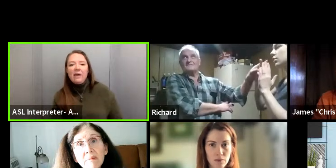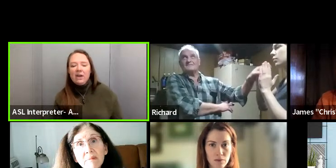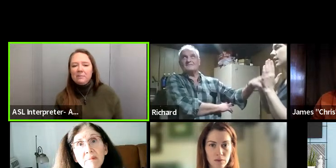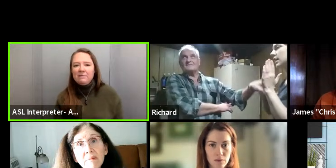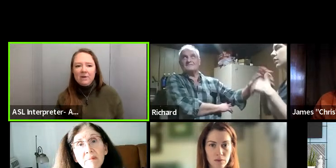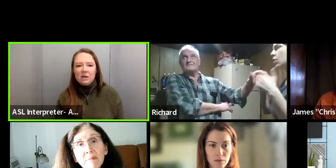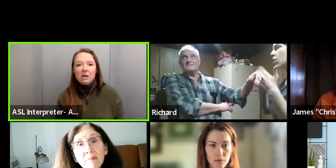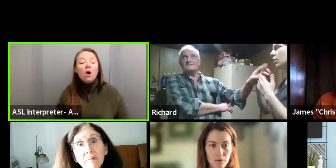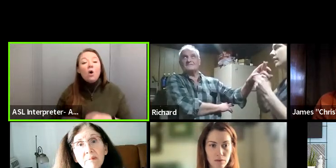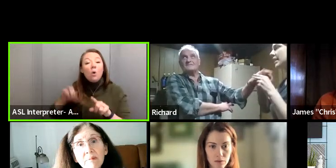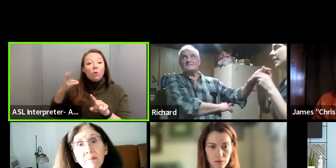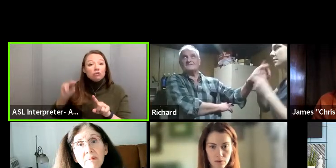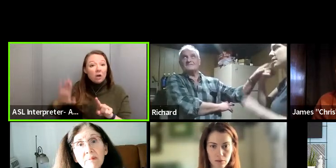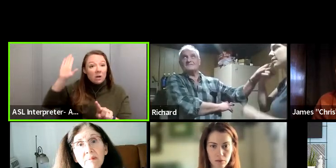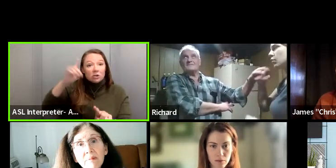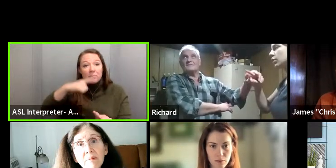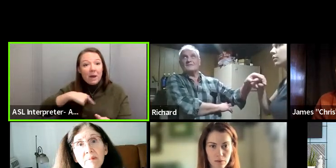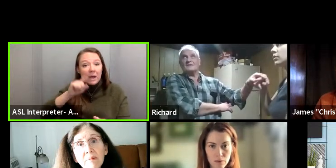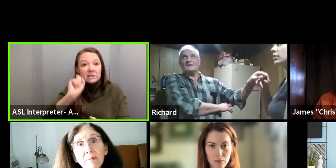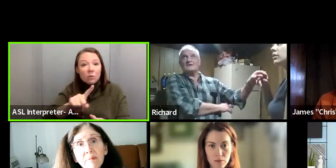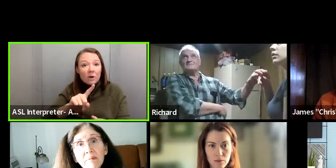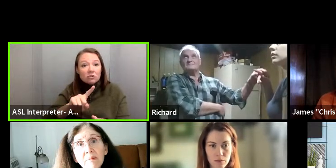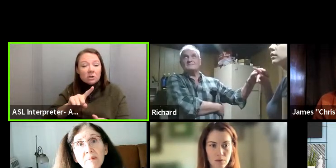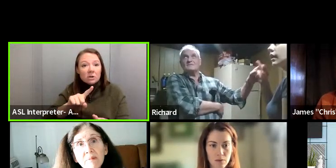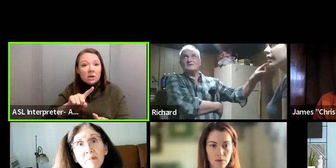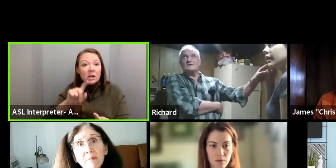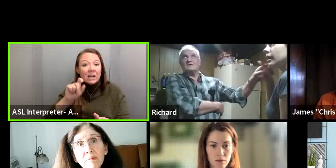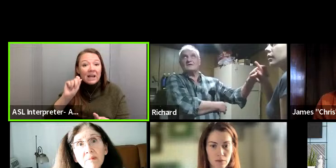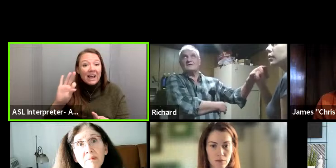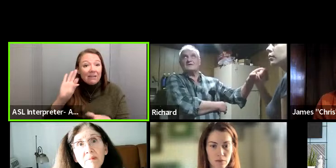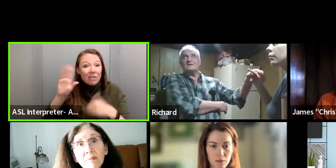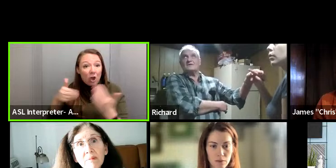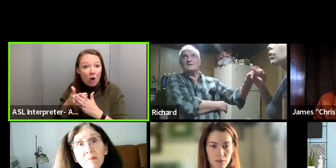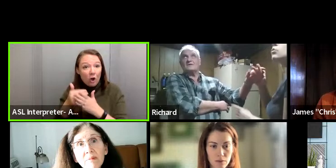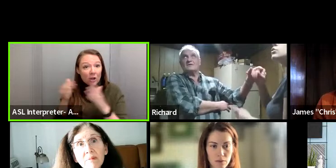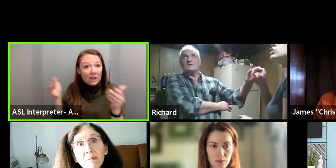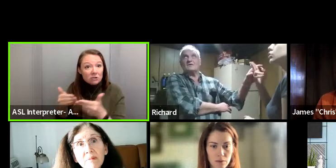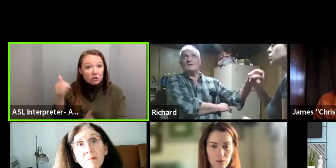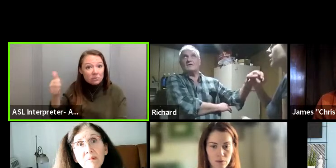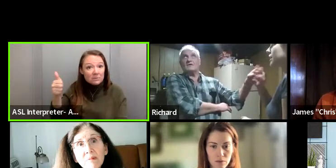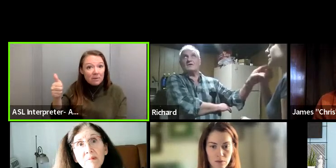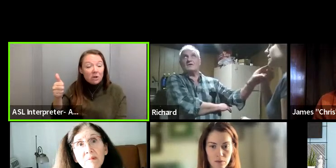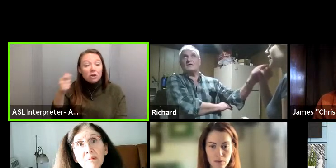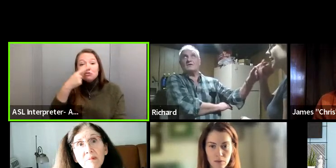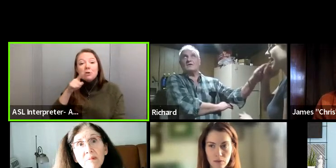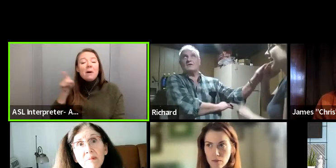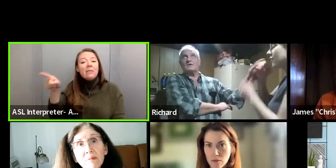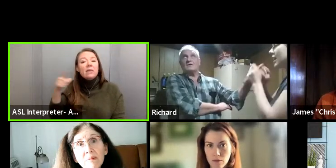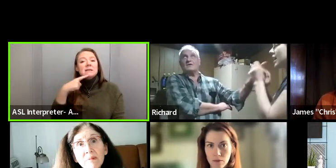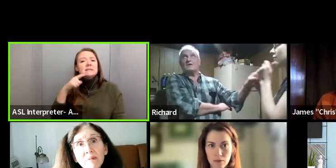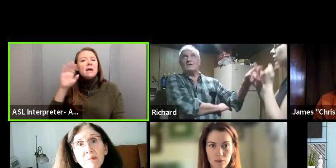Can I ask a question, Chris? If everybody introduces themselves, can they say who they're with?